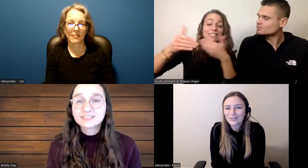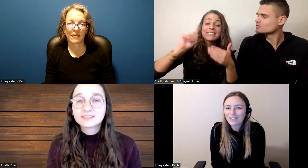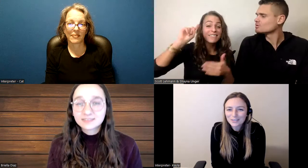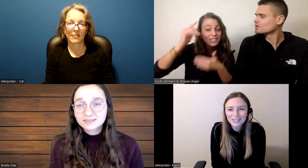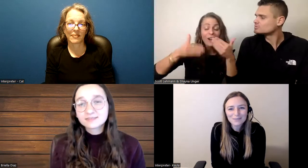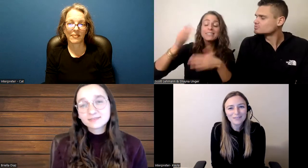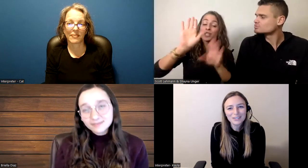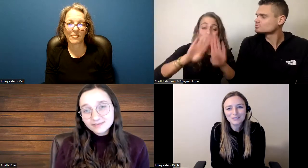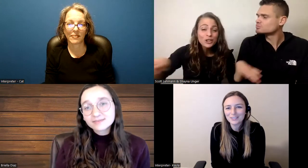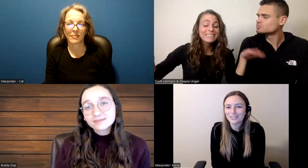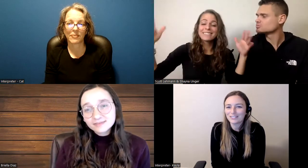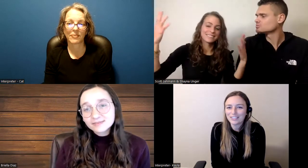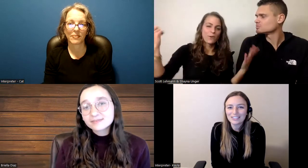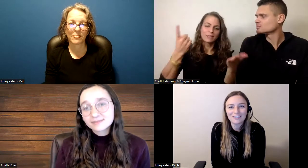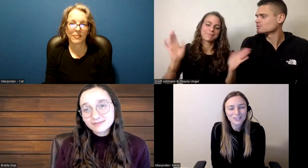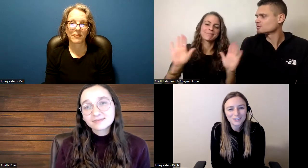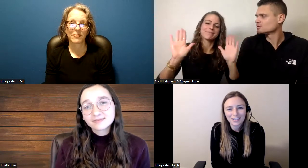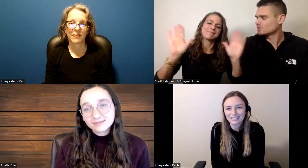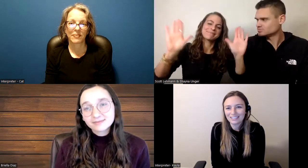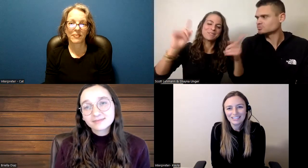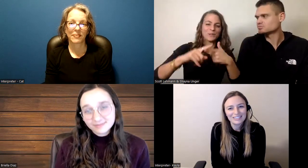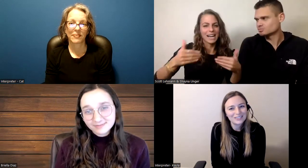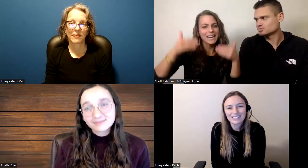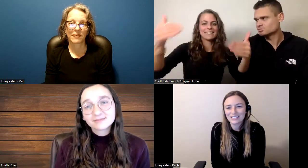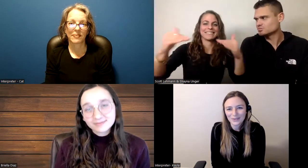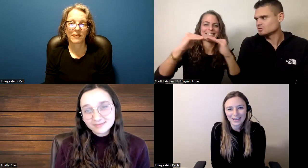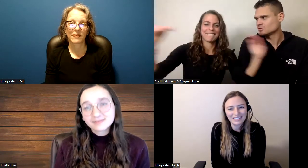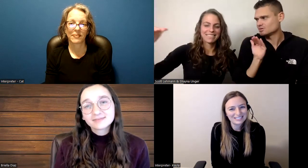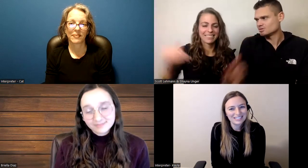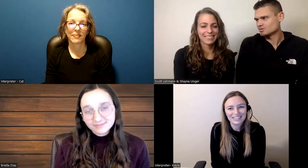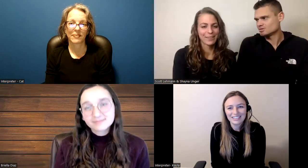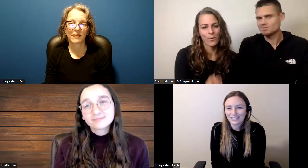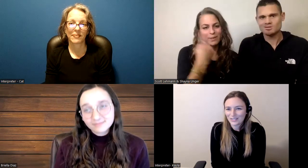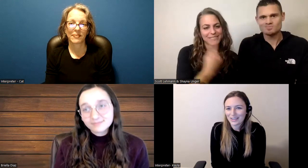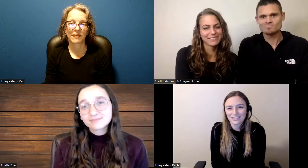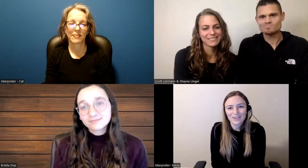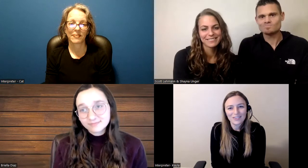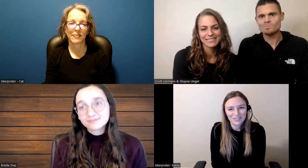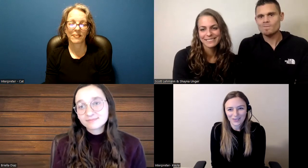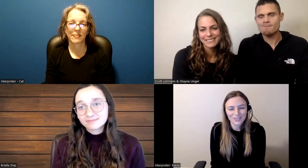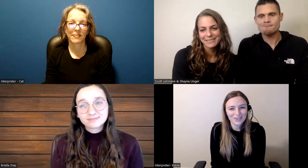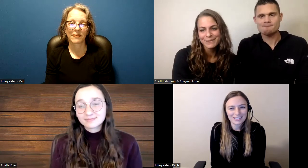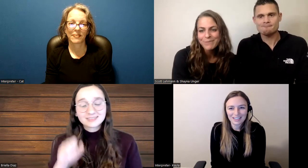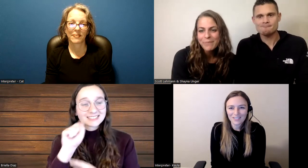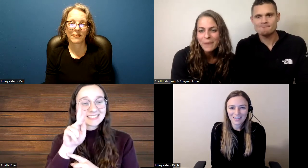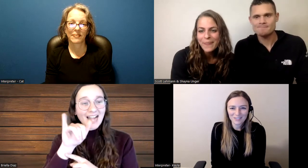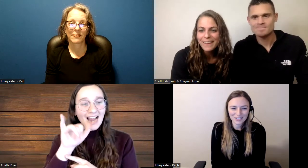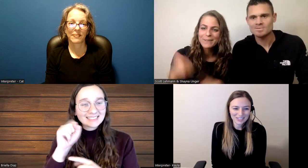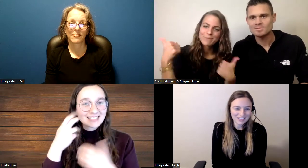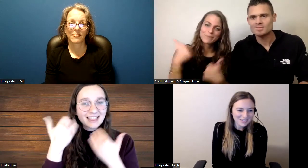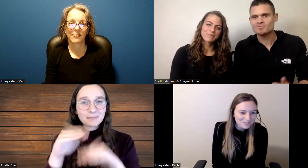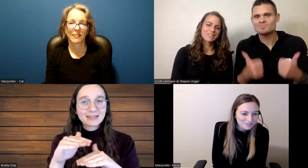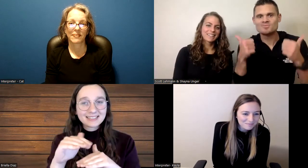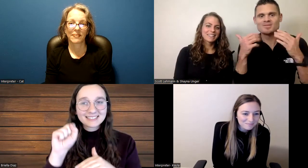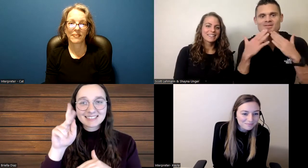So it's whatever you guys want for your future, for your deaf children. You guys can do it. You guys are all, you know, you guys can get on that level. You